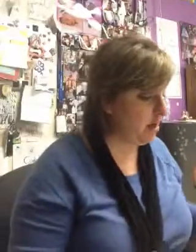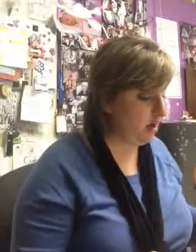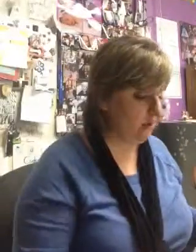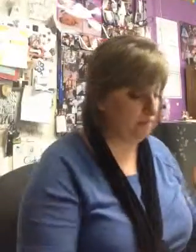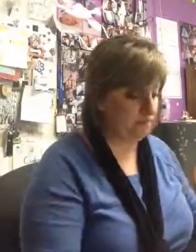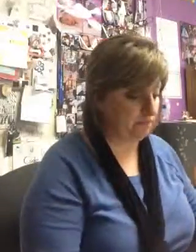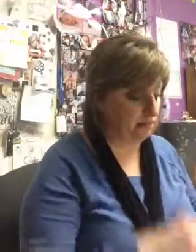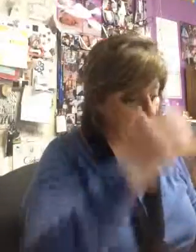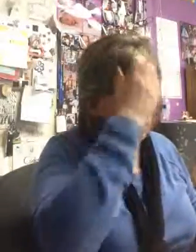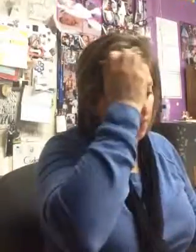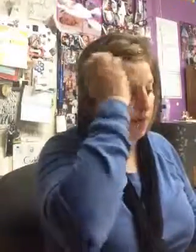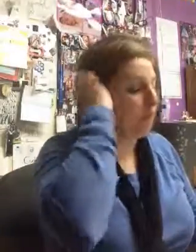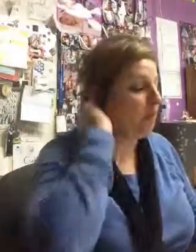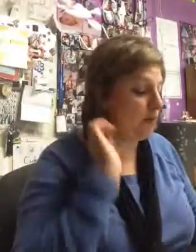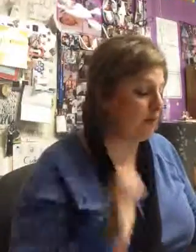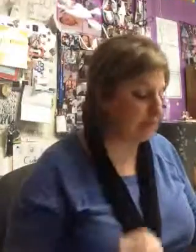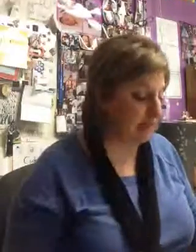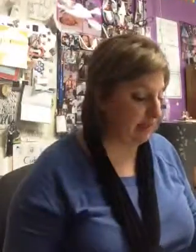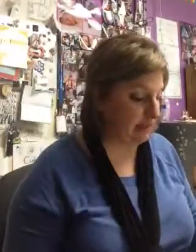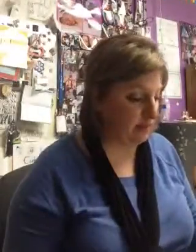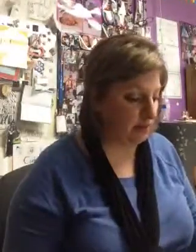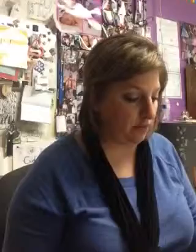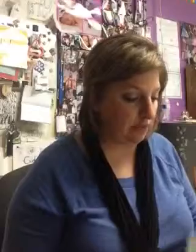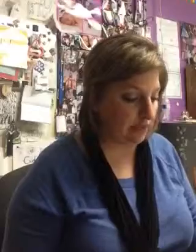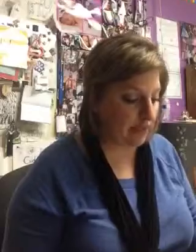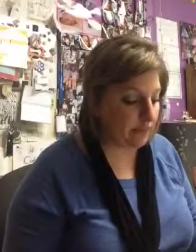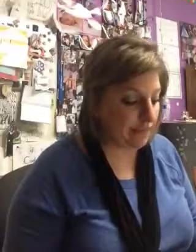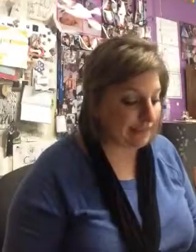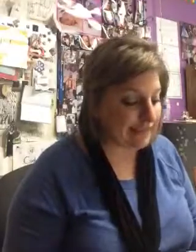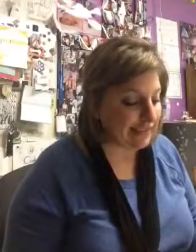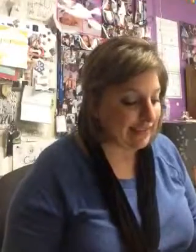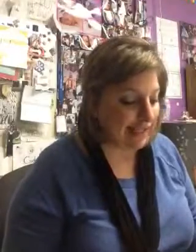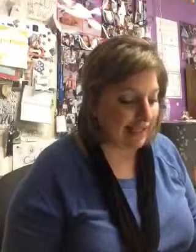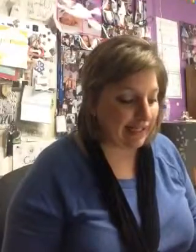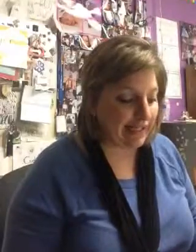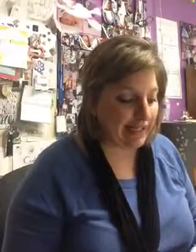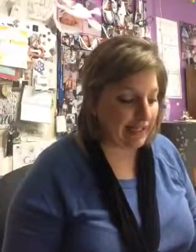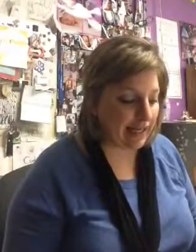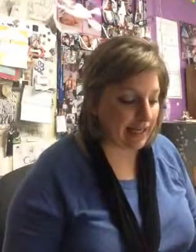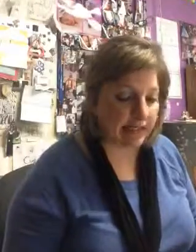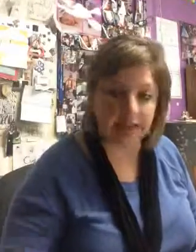the way you set things up. So anyway, see you later.